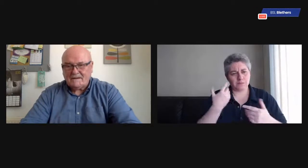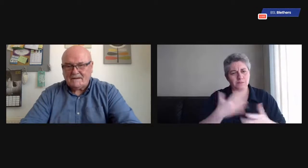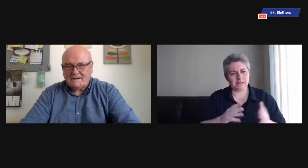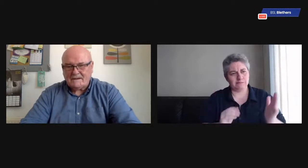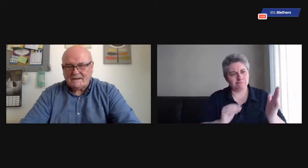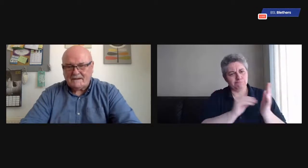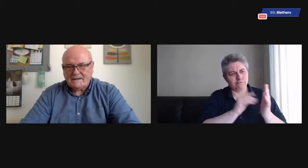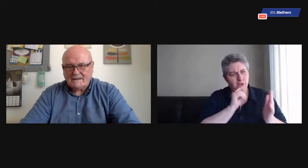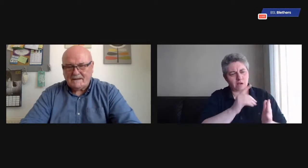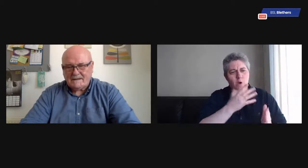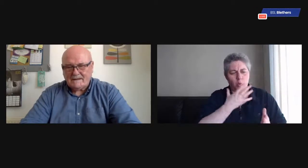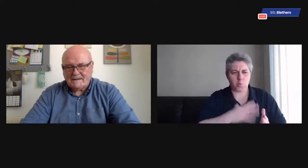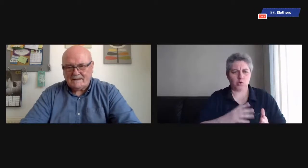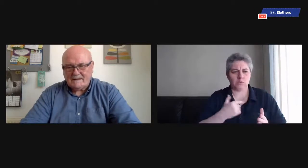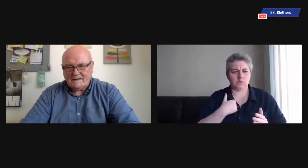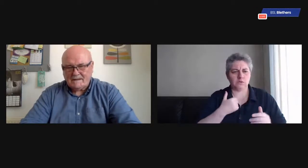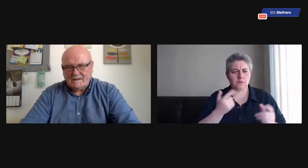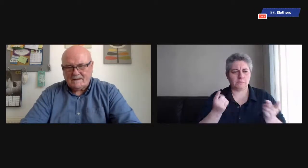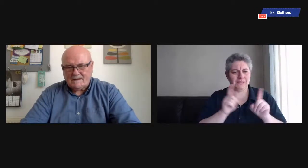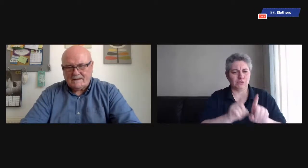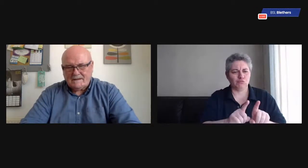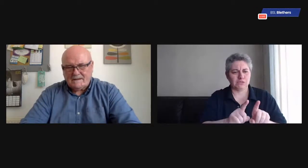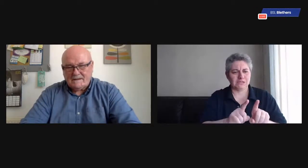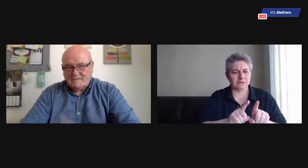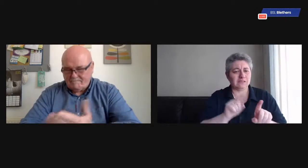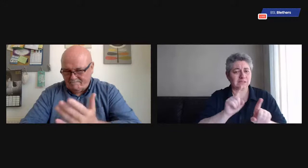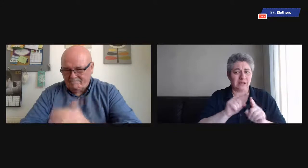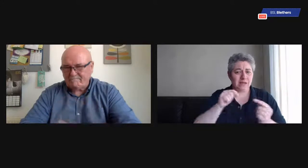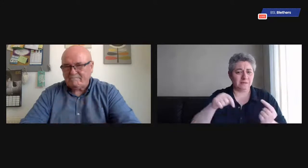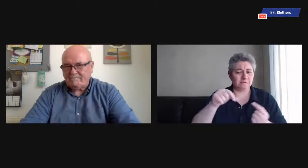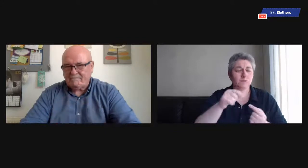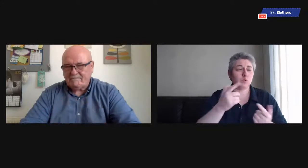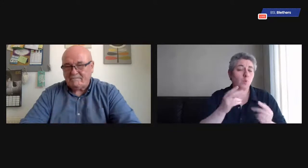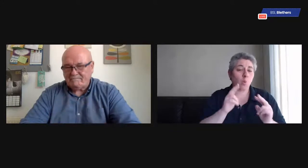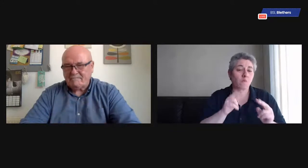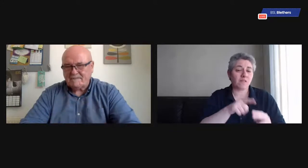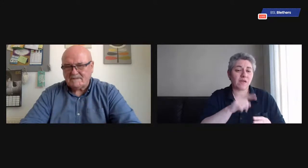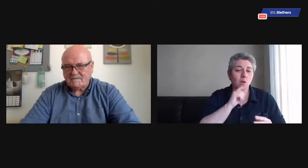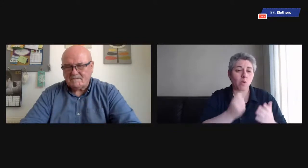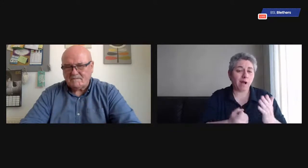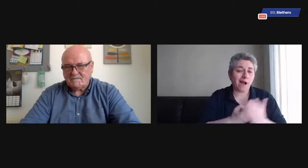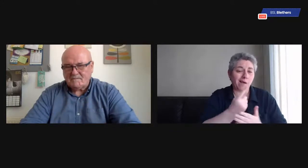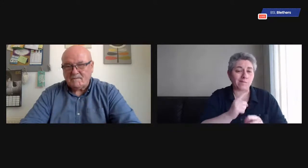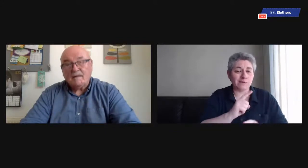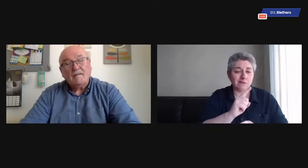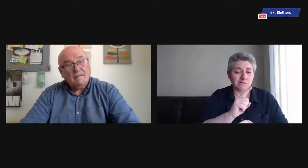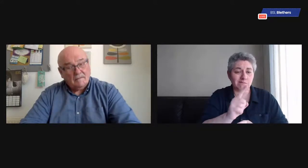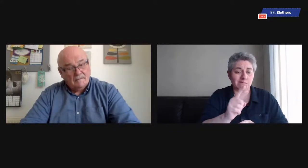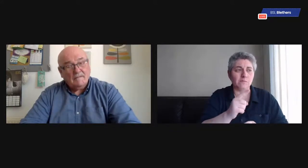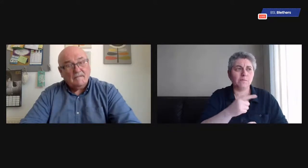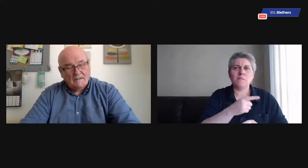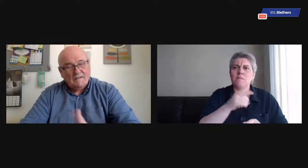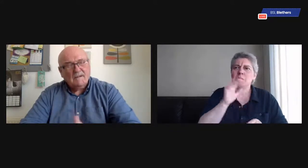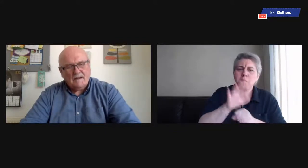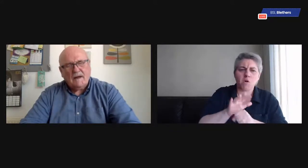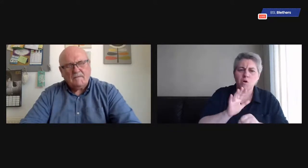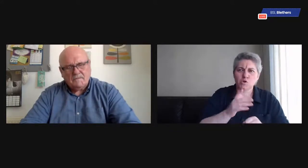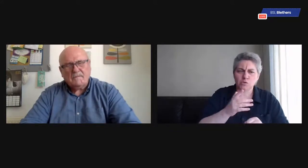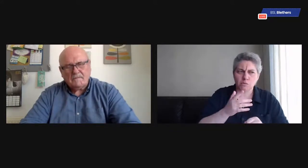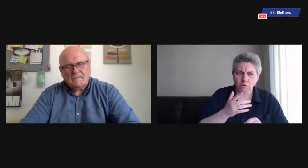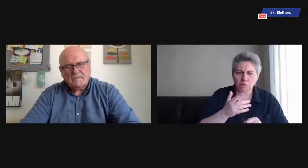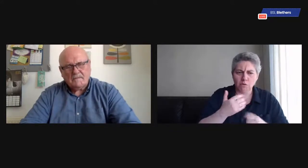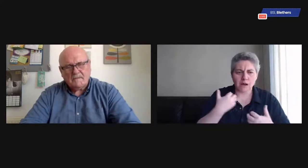consultation recently, we were asked to comment on what we thought about intermediaries.